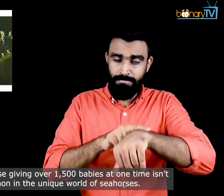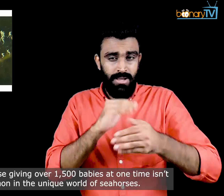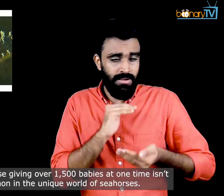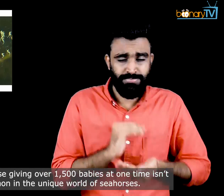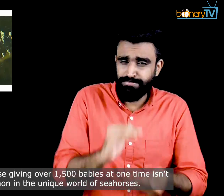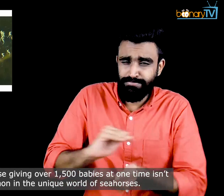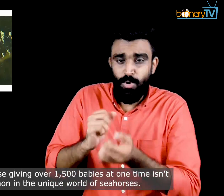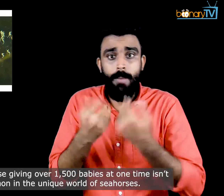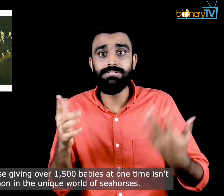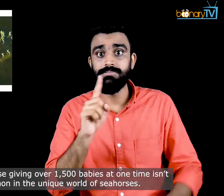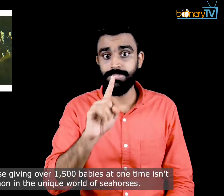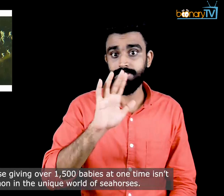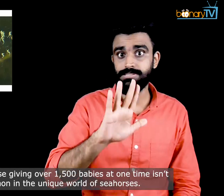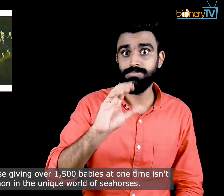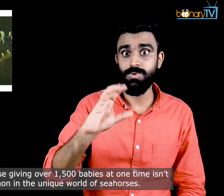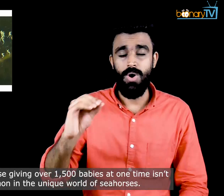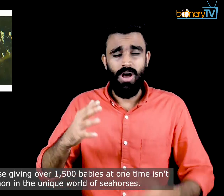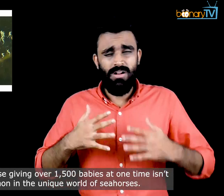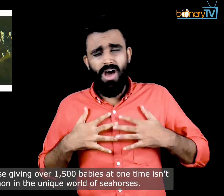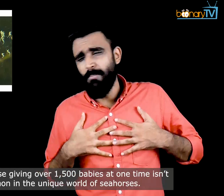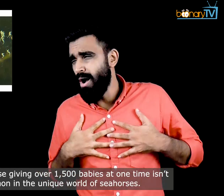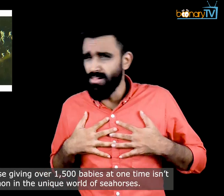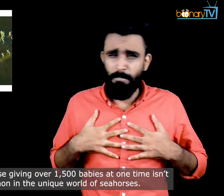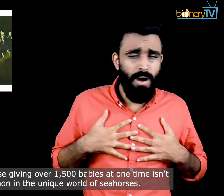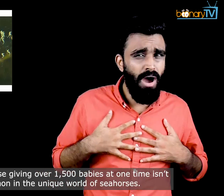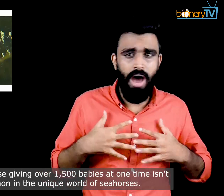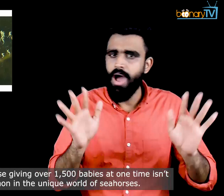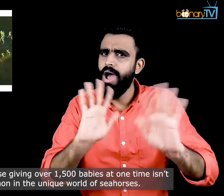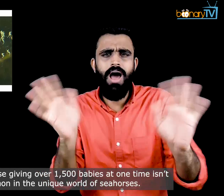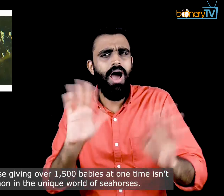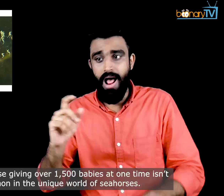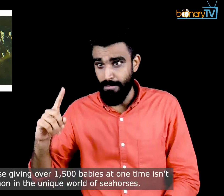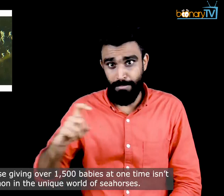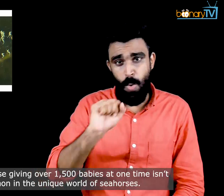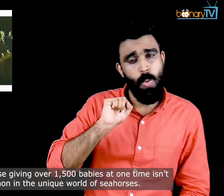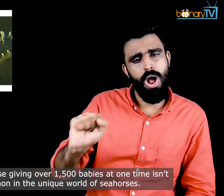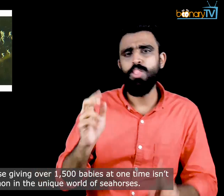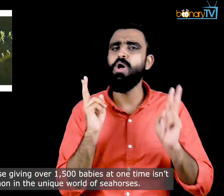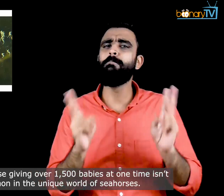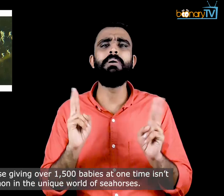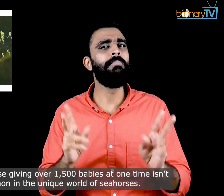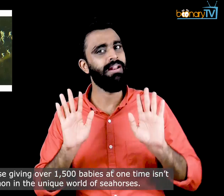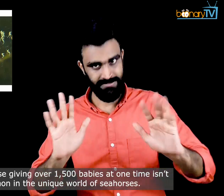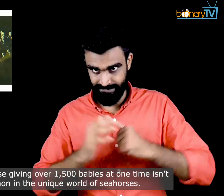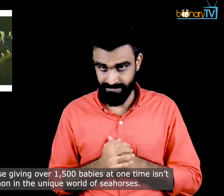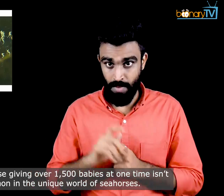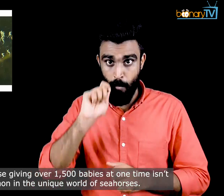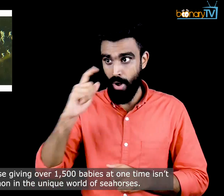giving over 1,500 babies at one time isn't uncommon in the unique world of seahorses.